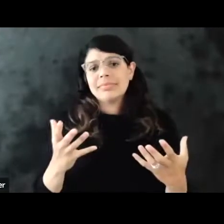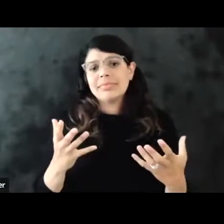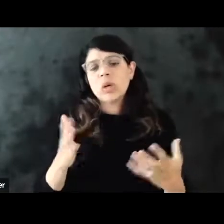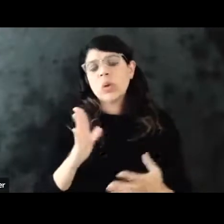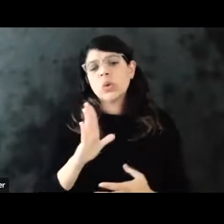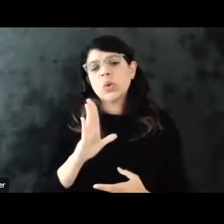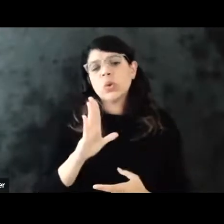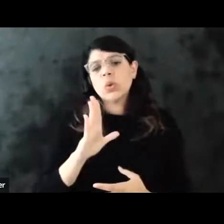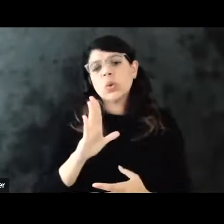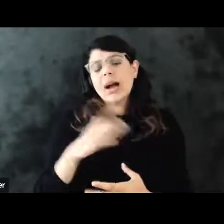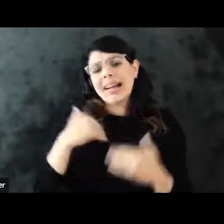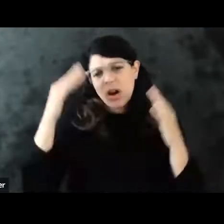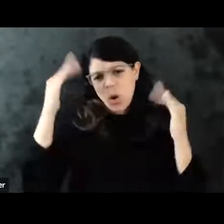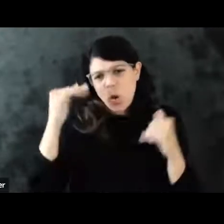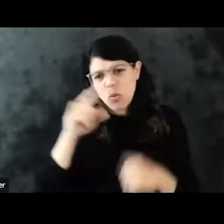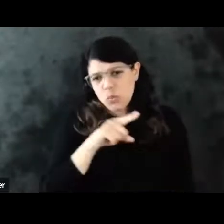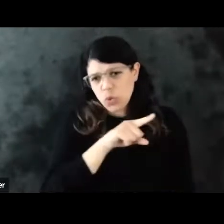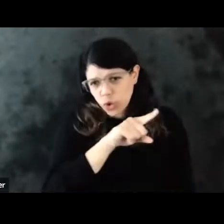do something about,